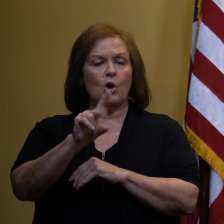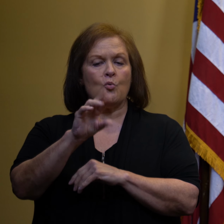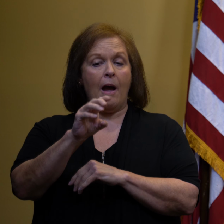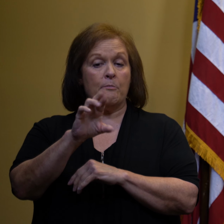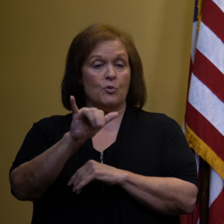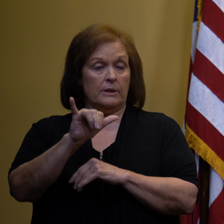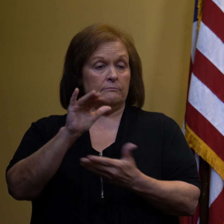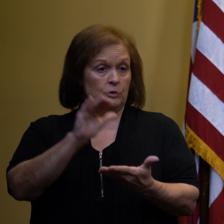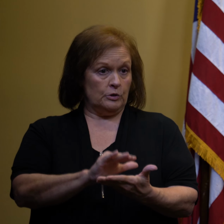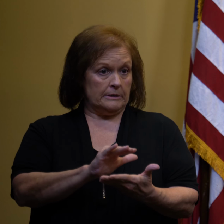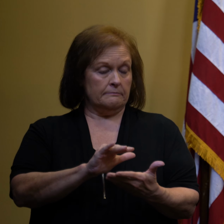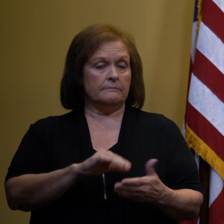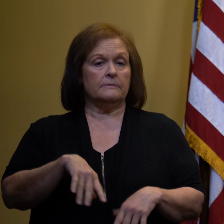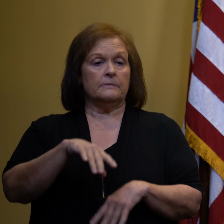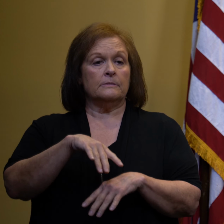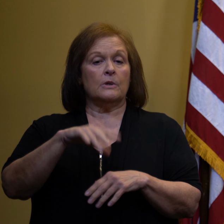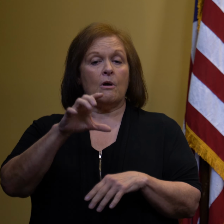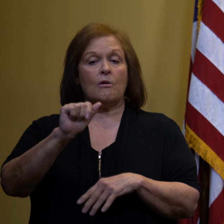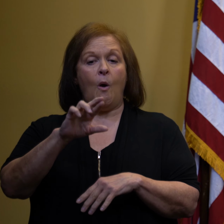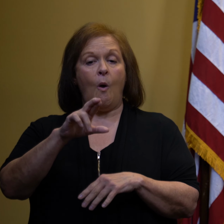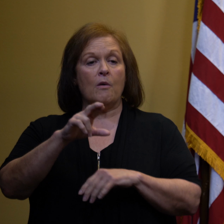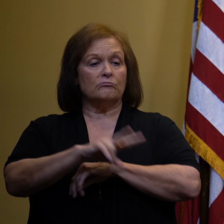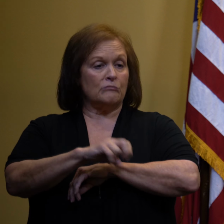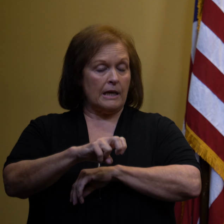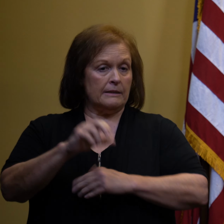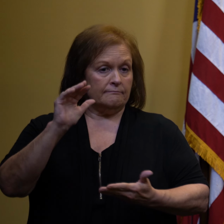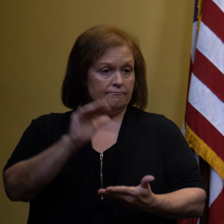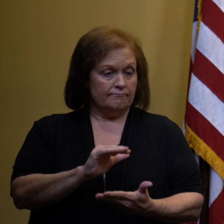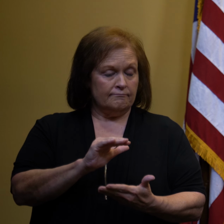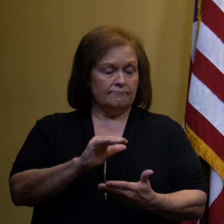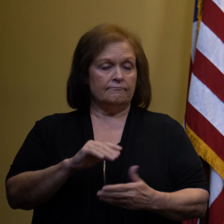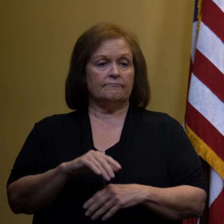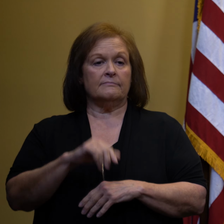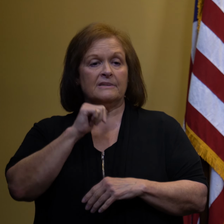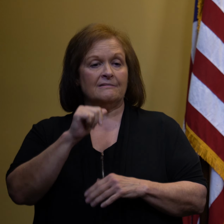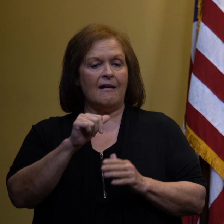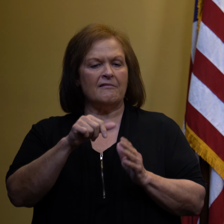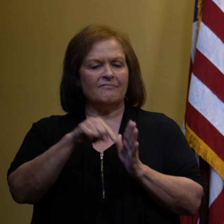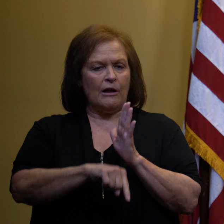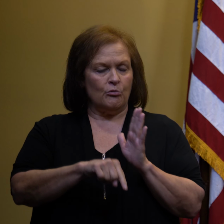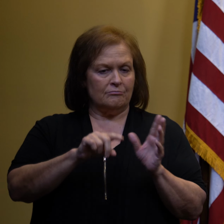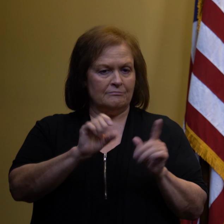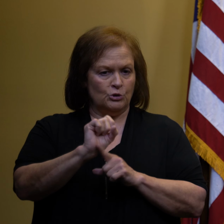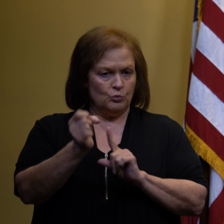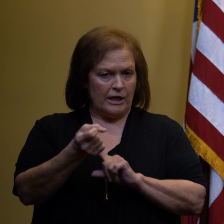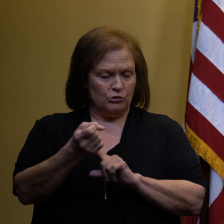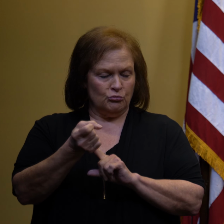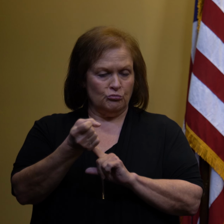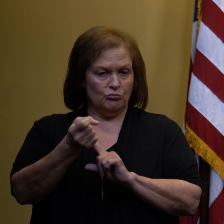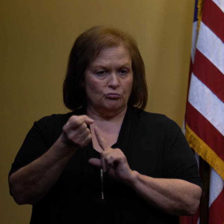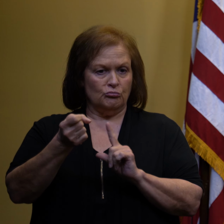23%. Carjackings down 51%. Again, non-fatal incidents are down 17%.